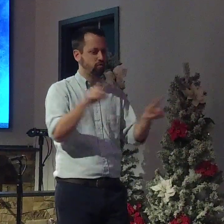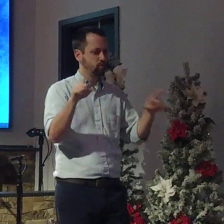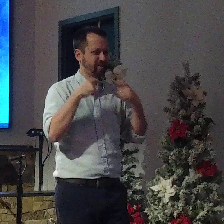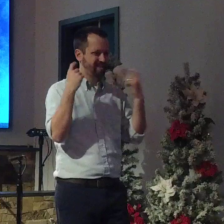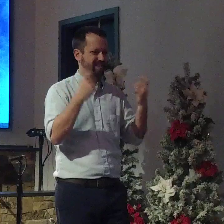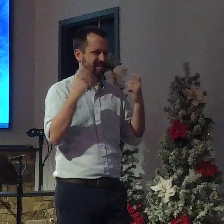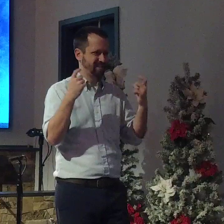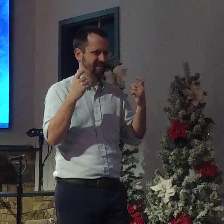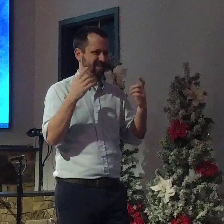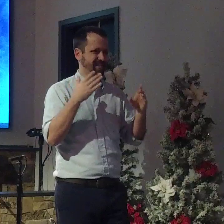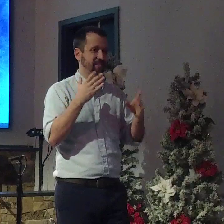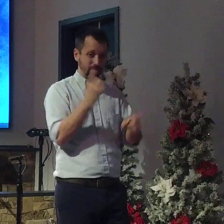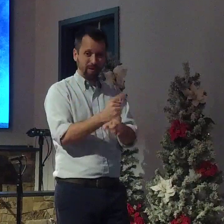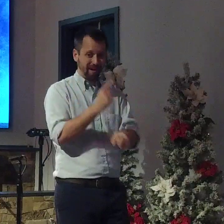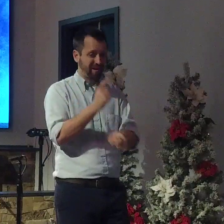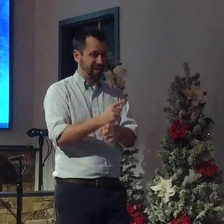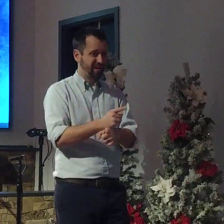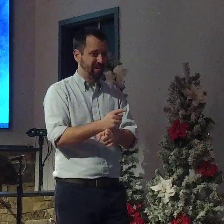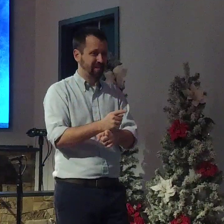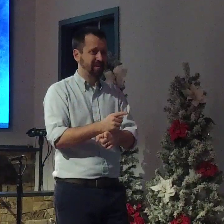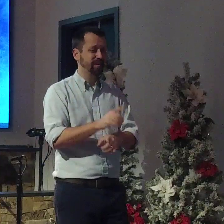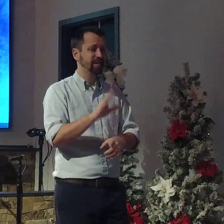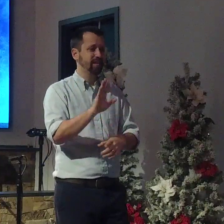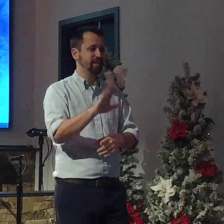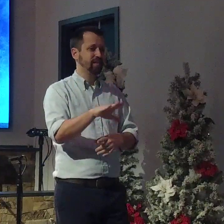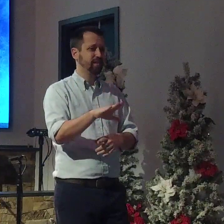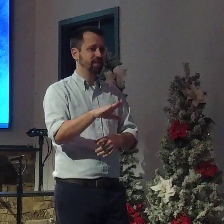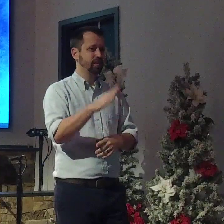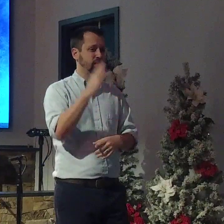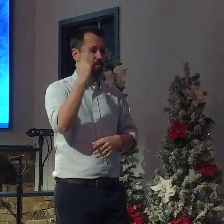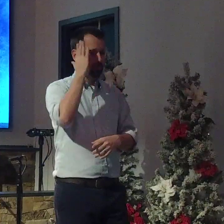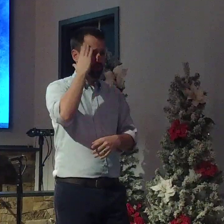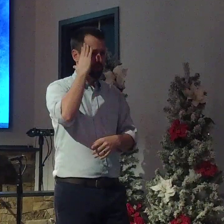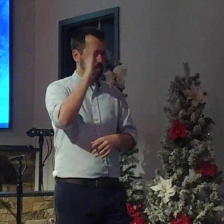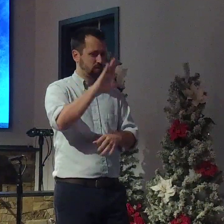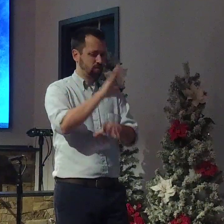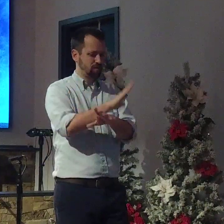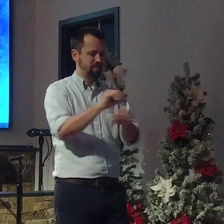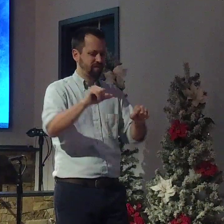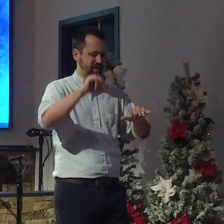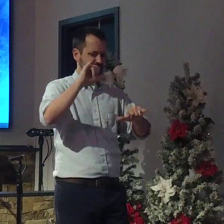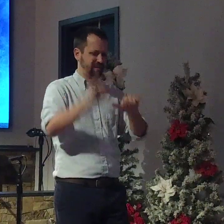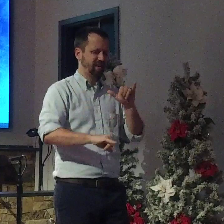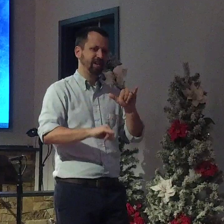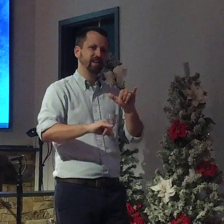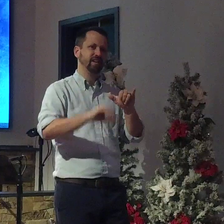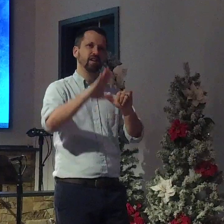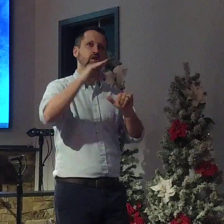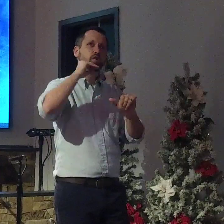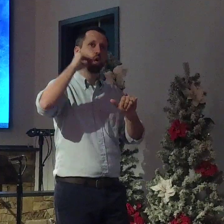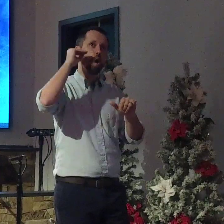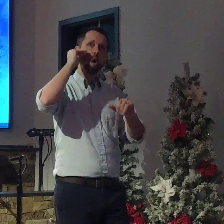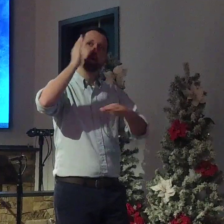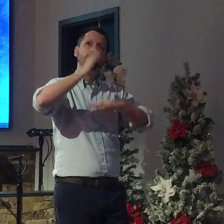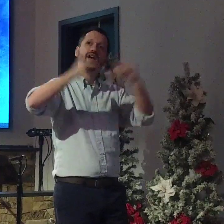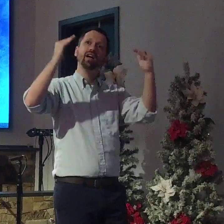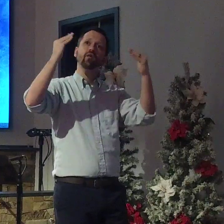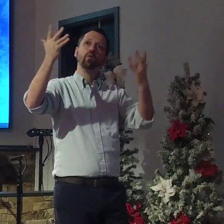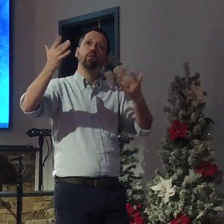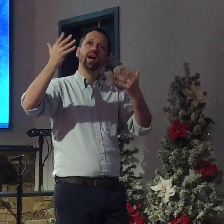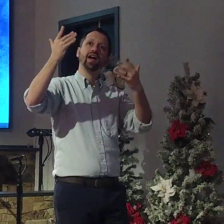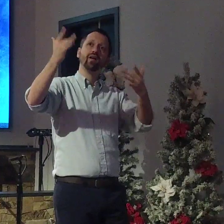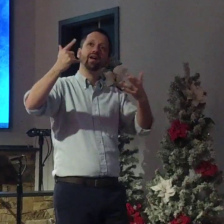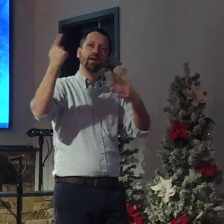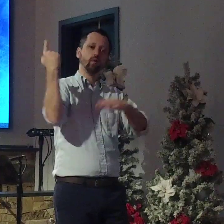jealousy, whether it's drunkenness, you fill in the blank. What do? The Bible says repent.